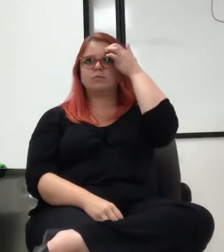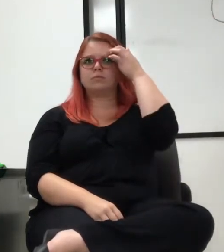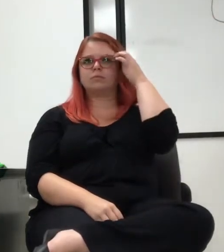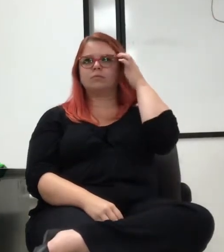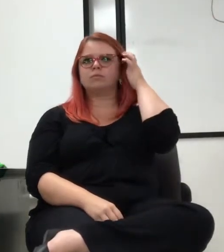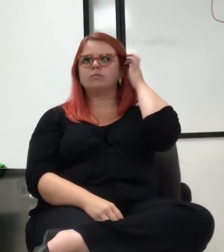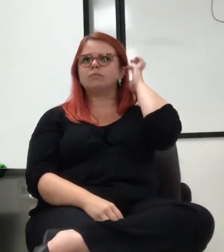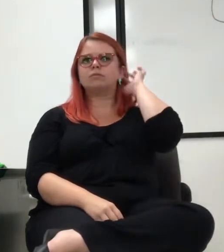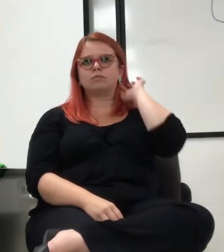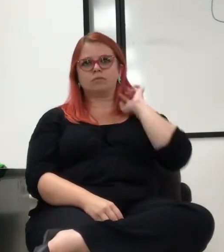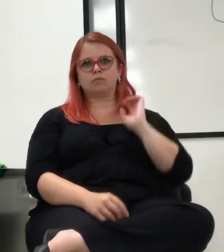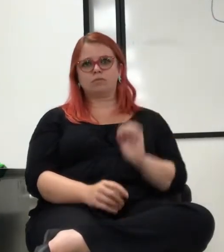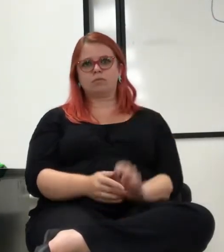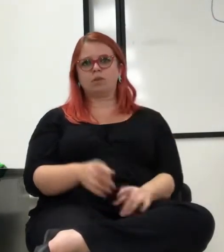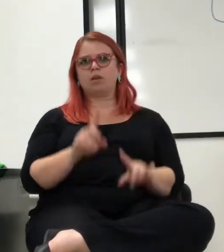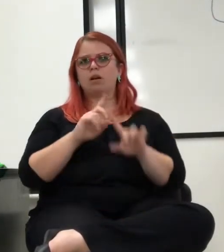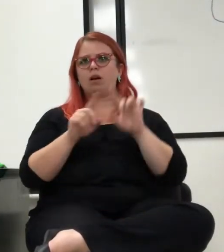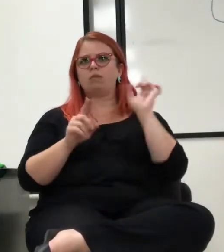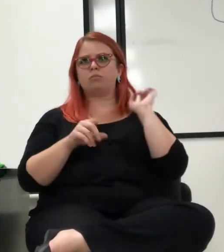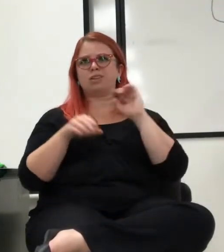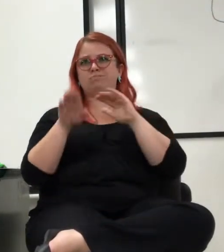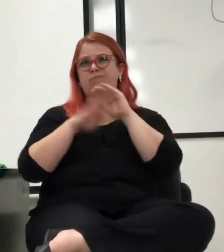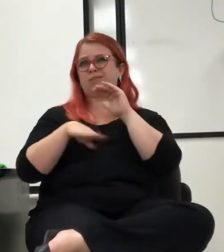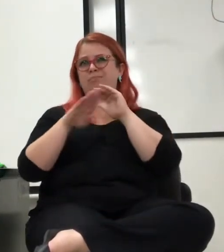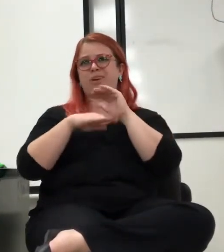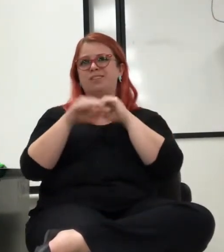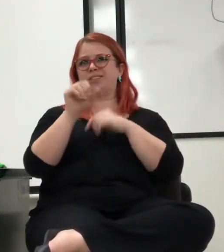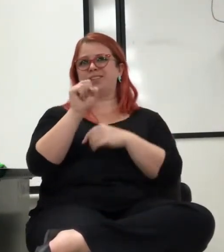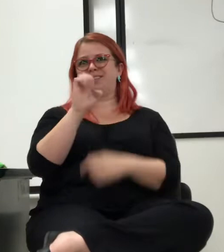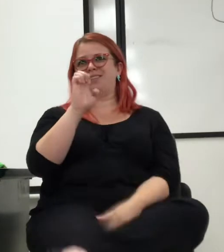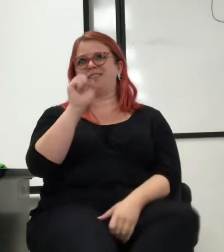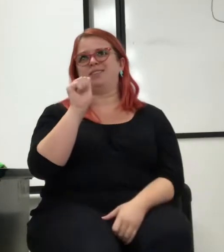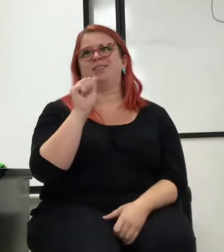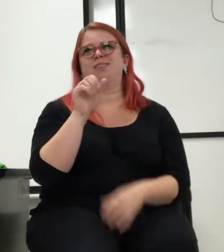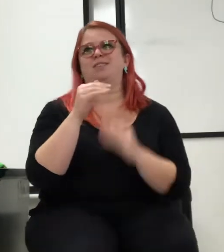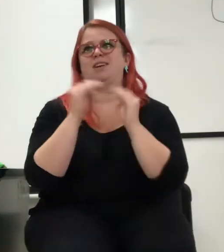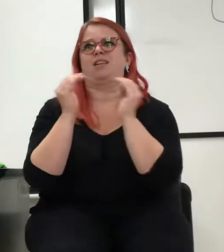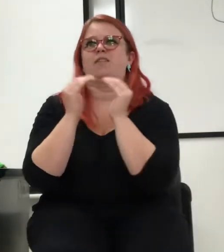But that's basically sea level.